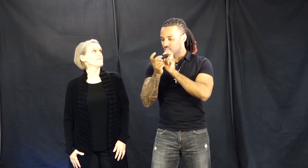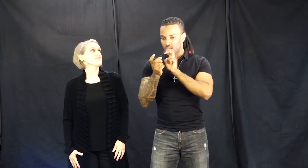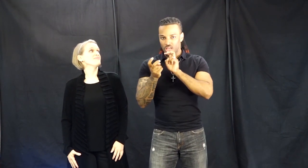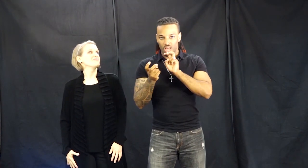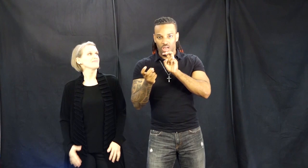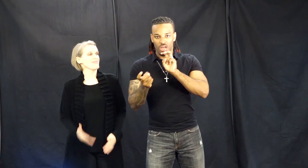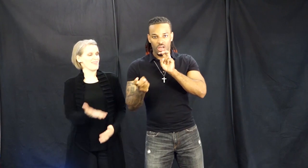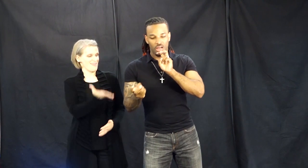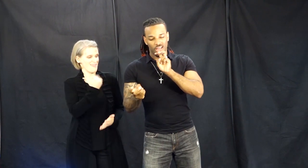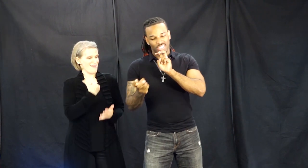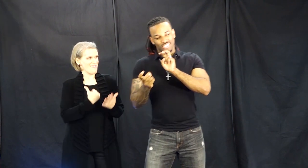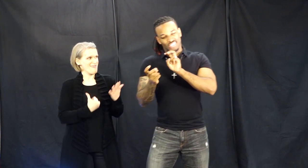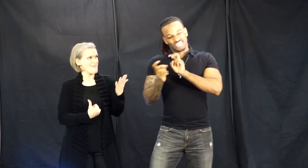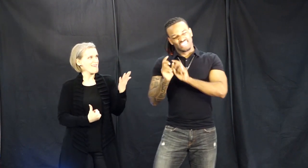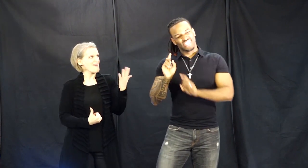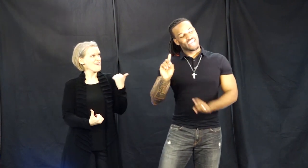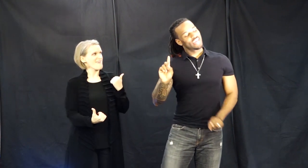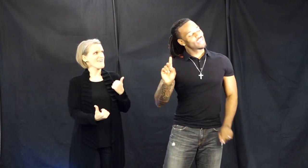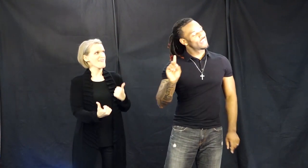said, stay. Hey.